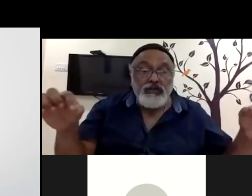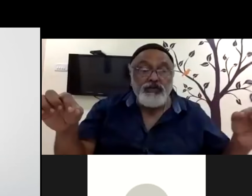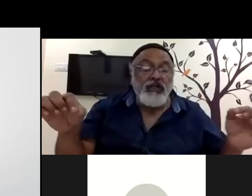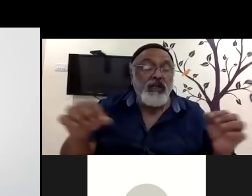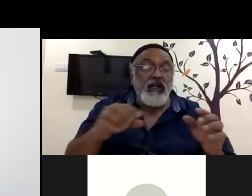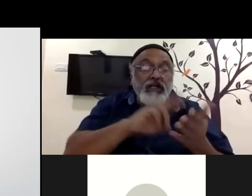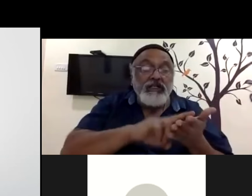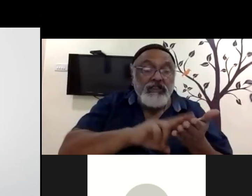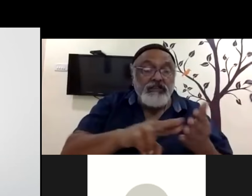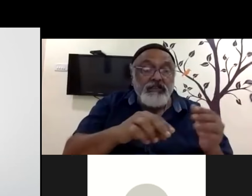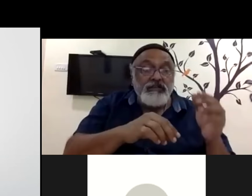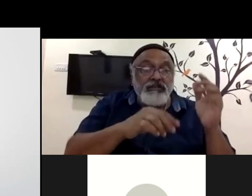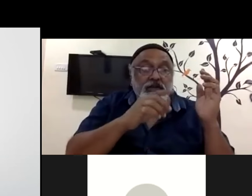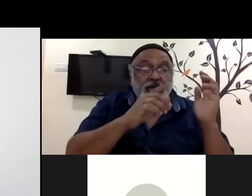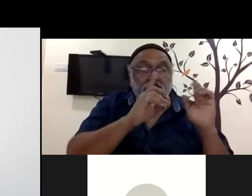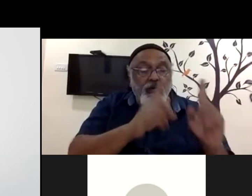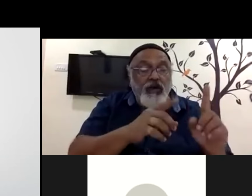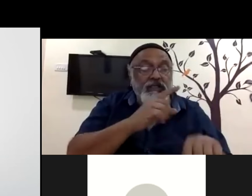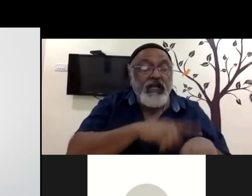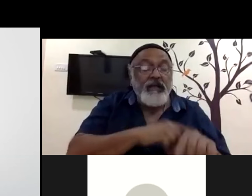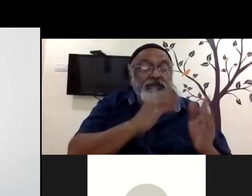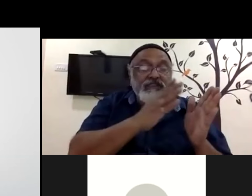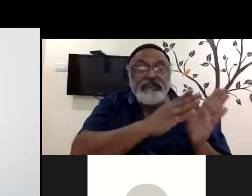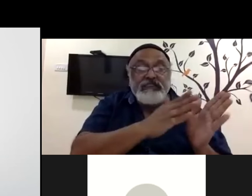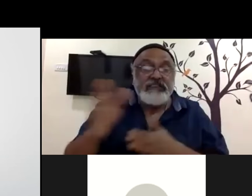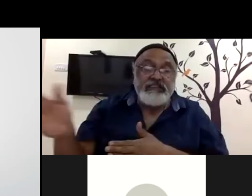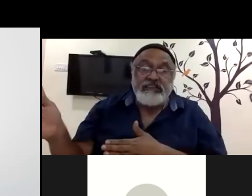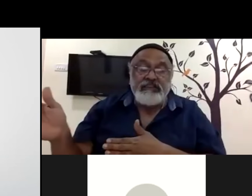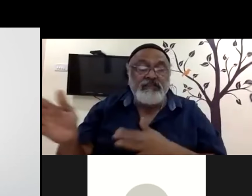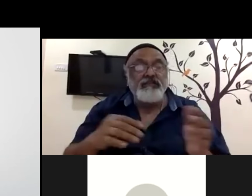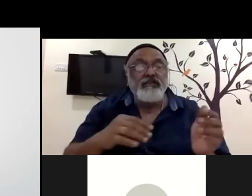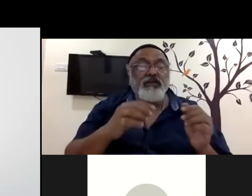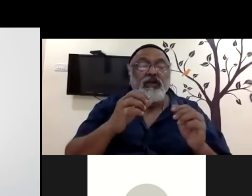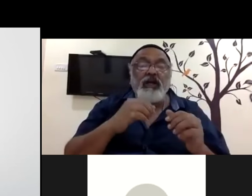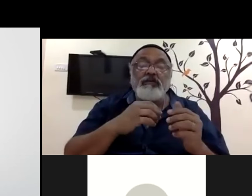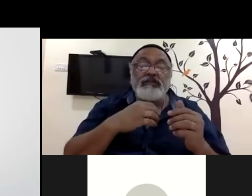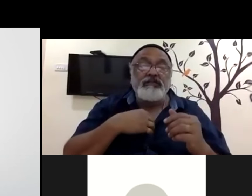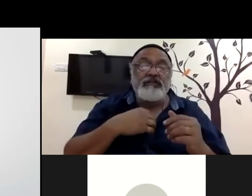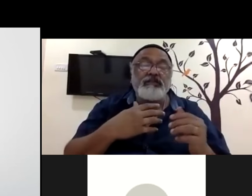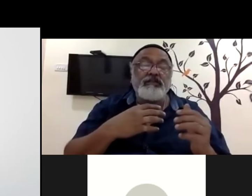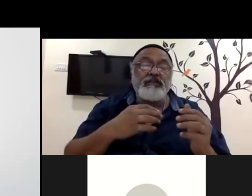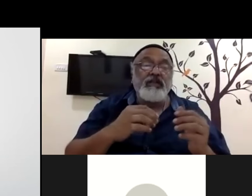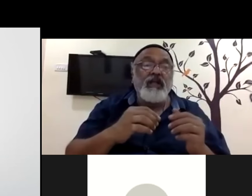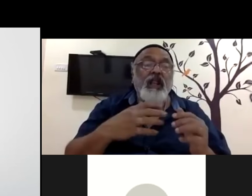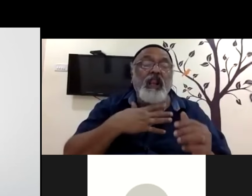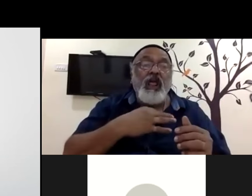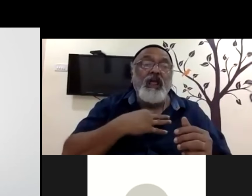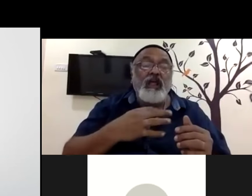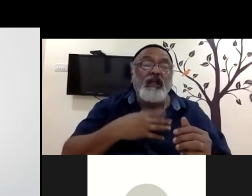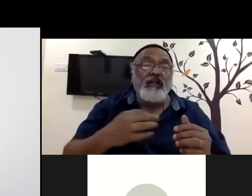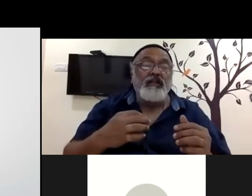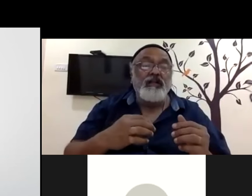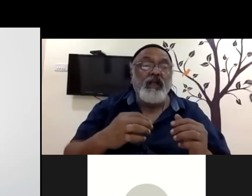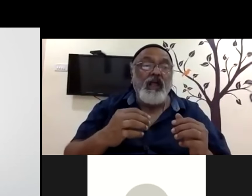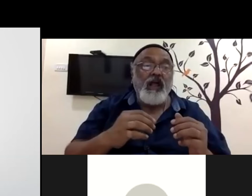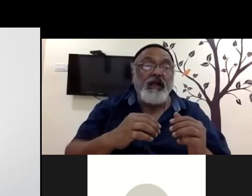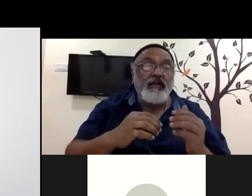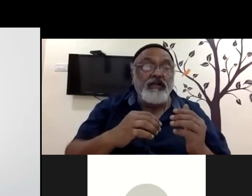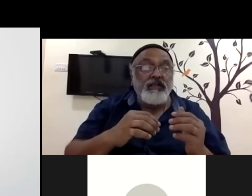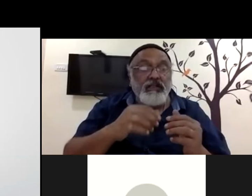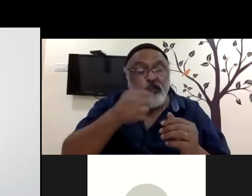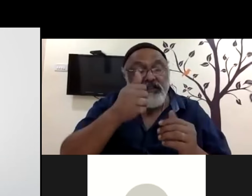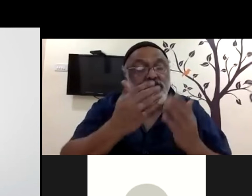where simply you have one question. For example, I will study the preference of higher education courses among Indian youth.